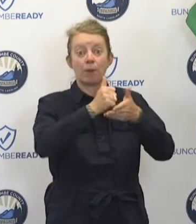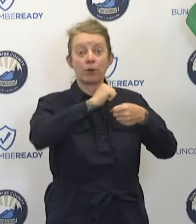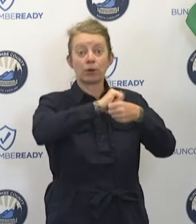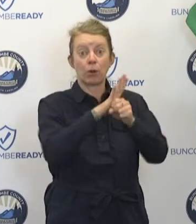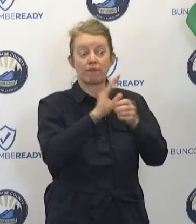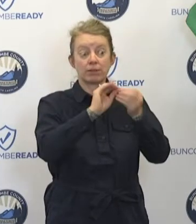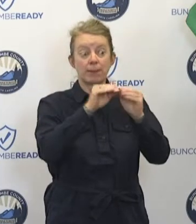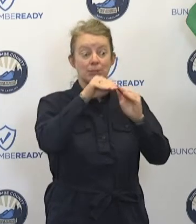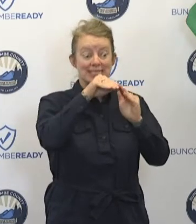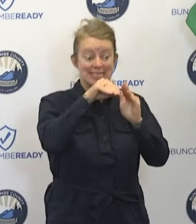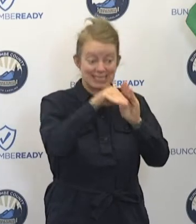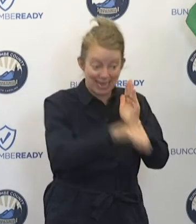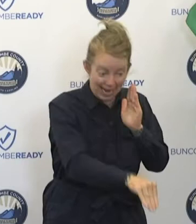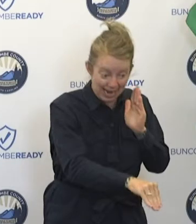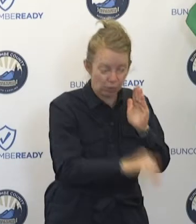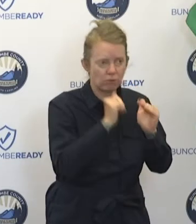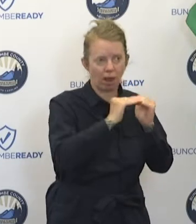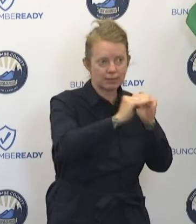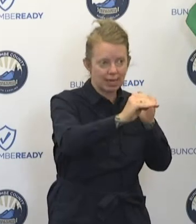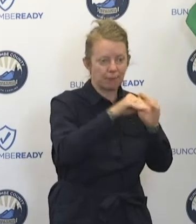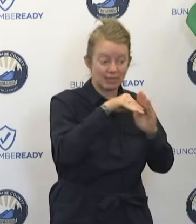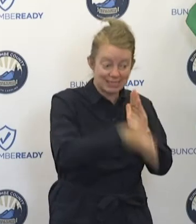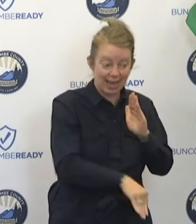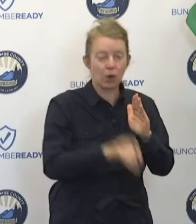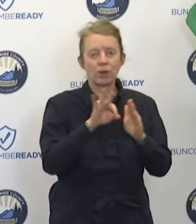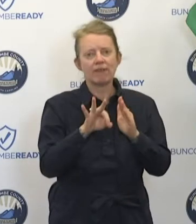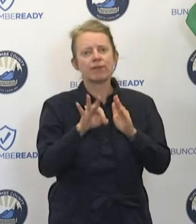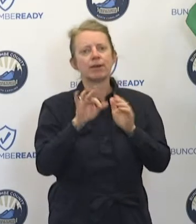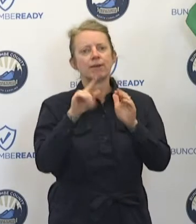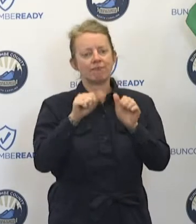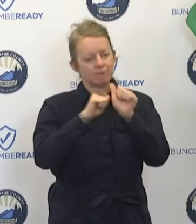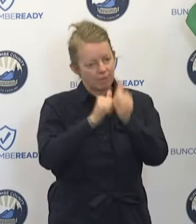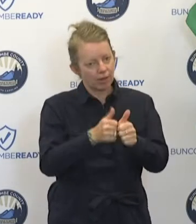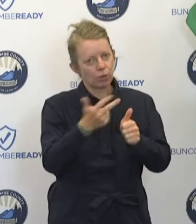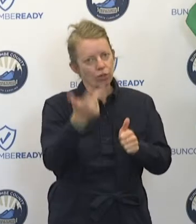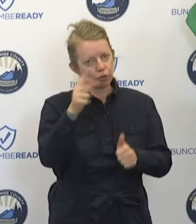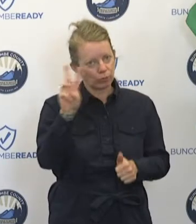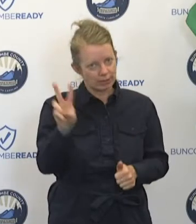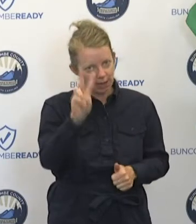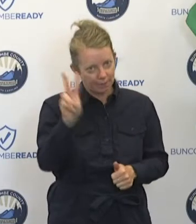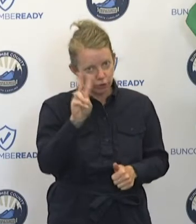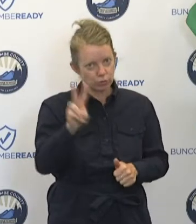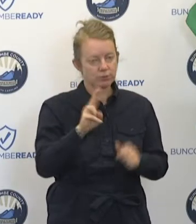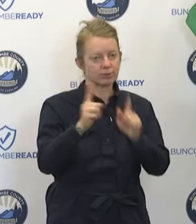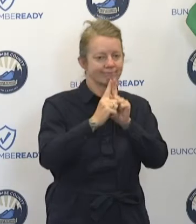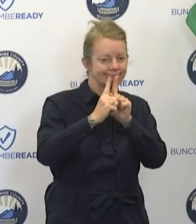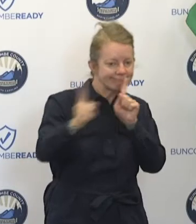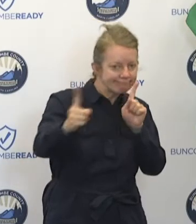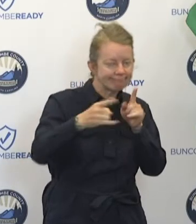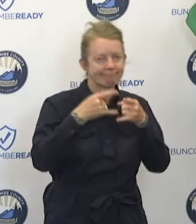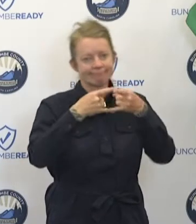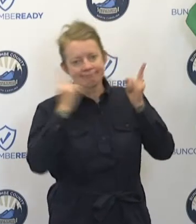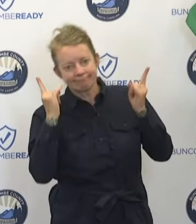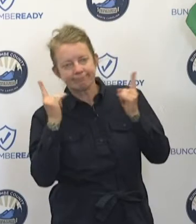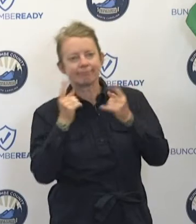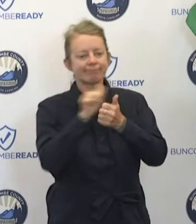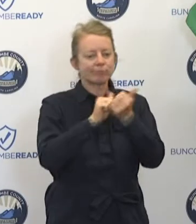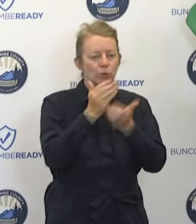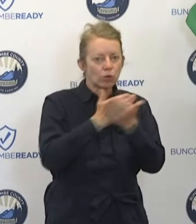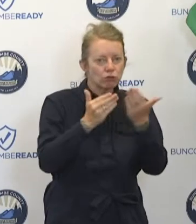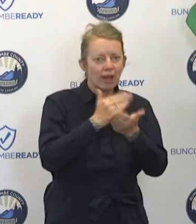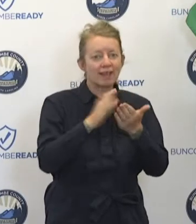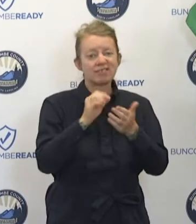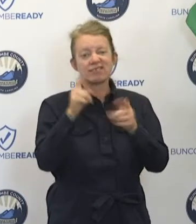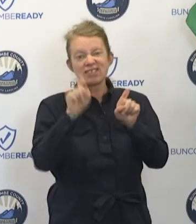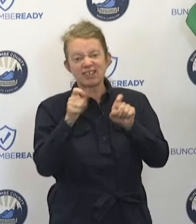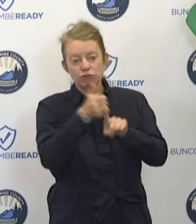the 3 W's, getting tested, and getting vaccinated. Please, if you are experiencing symptoms,